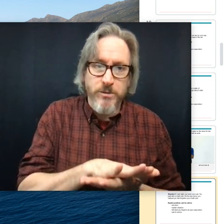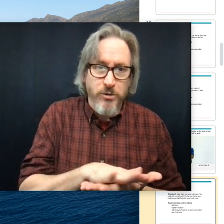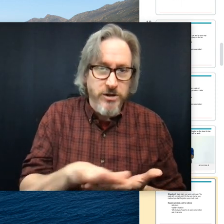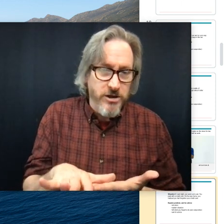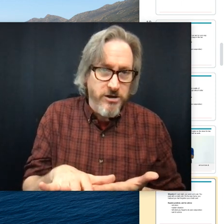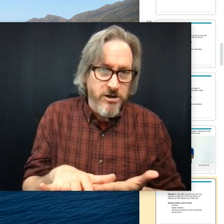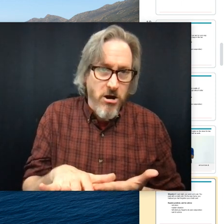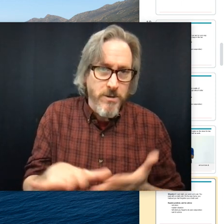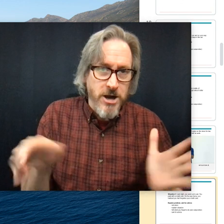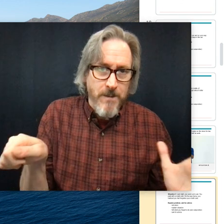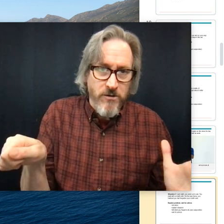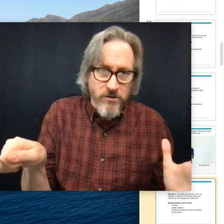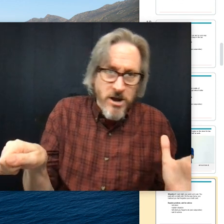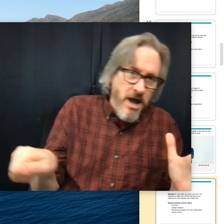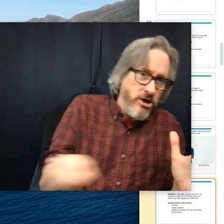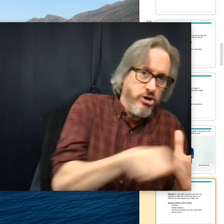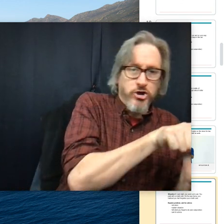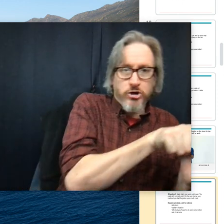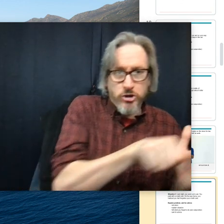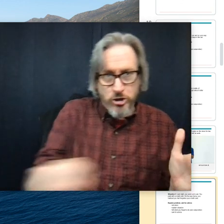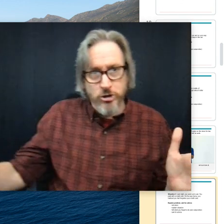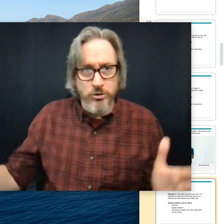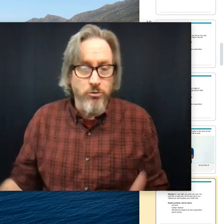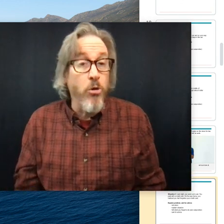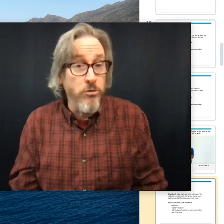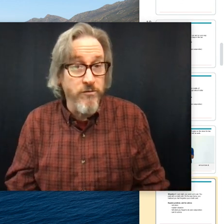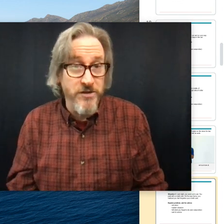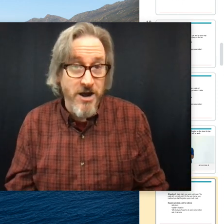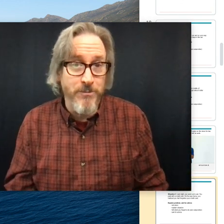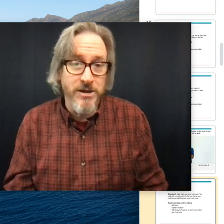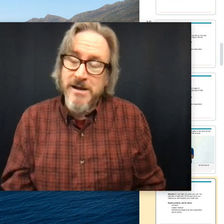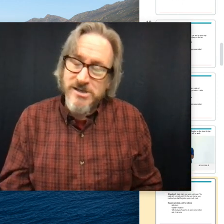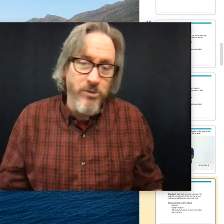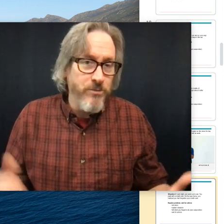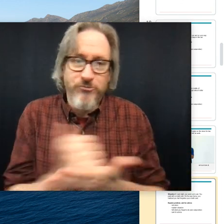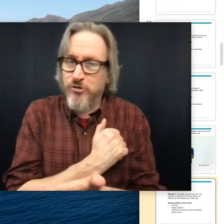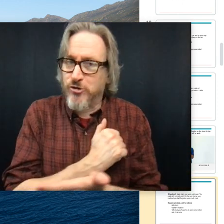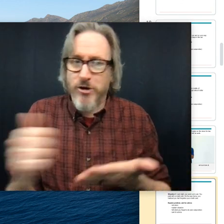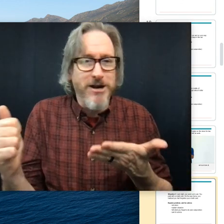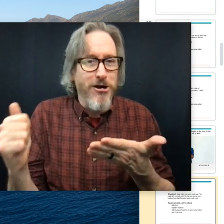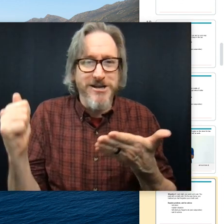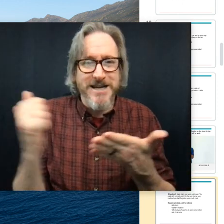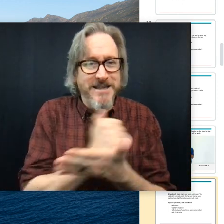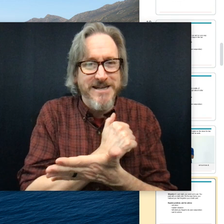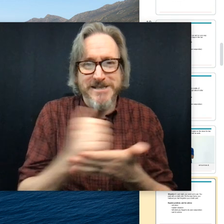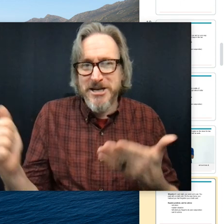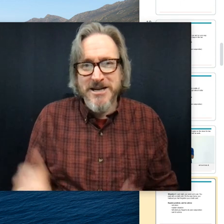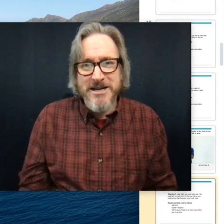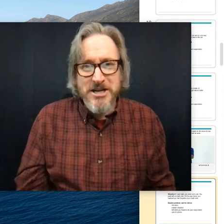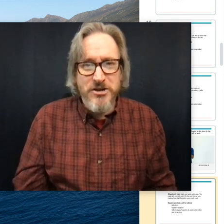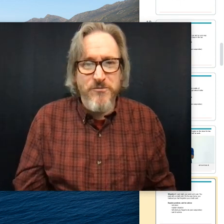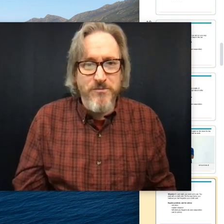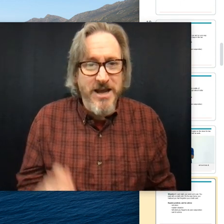in, you would put the carbon copy over it, and do the roller over the top. So credit card is like